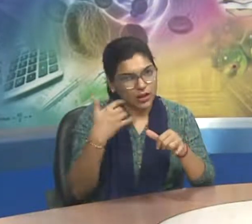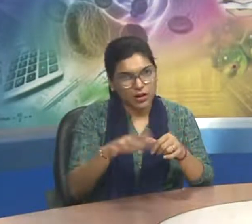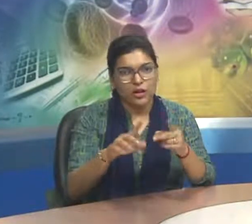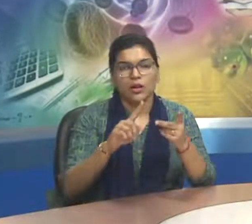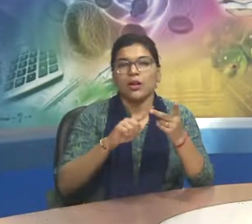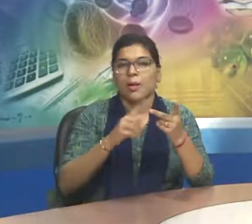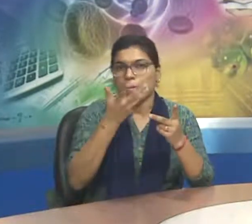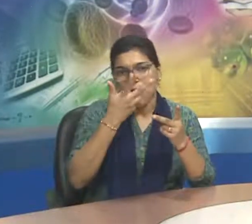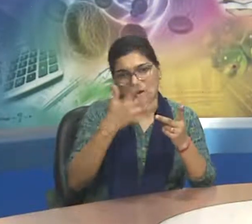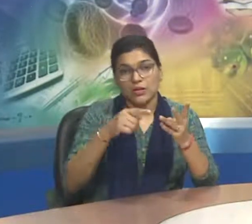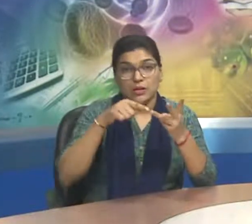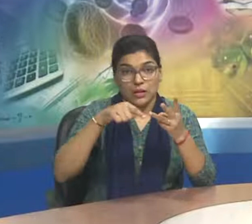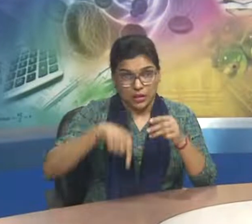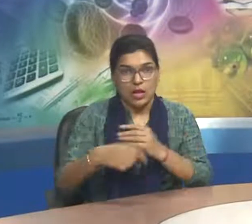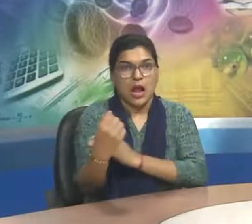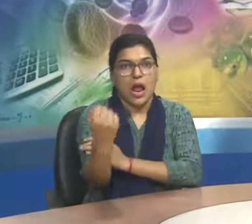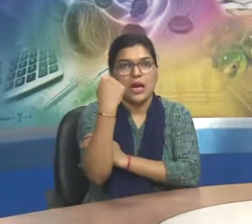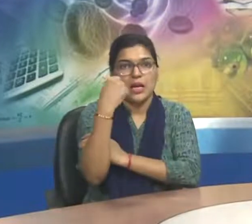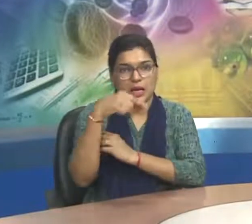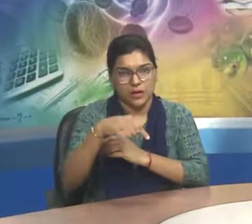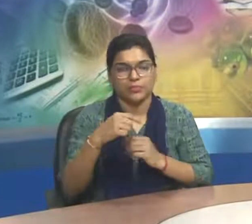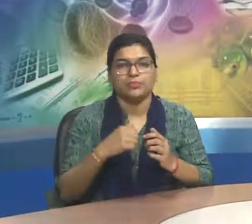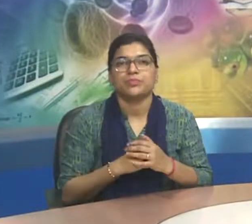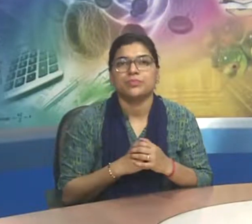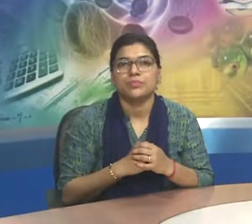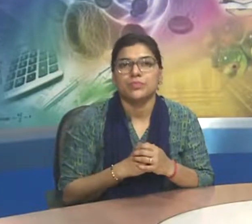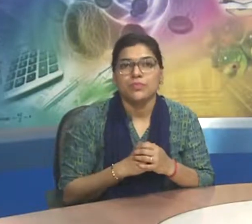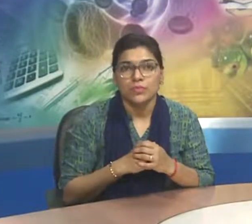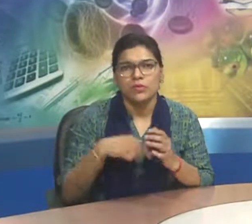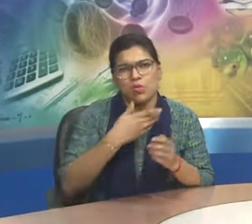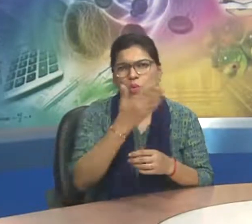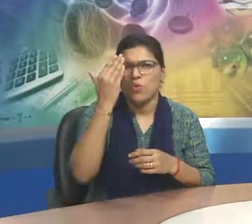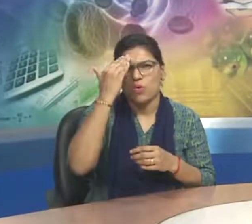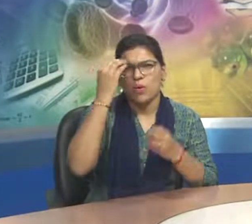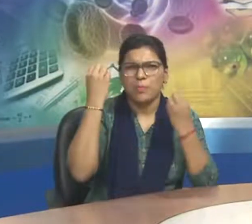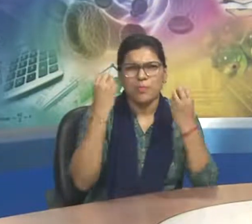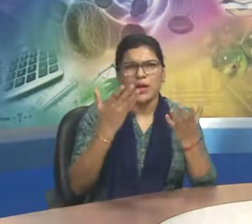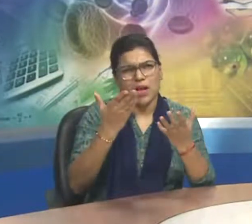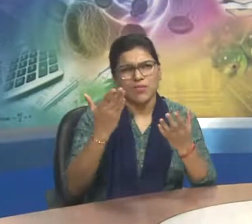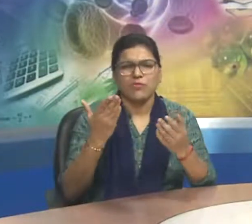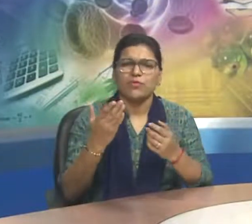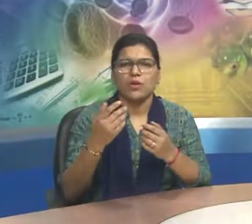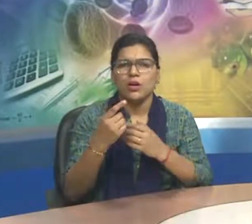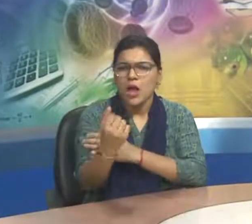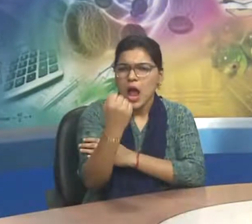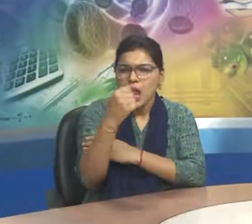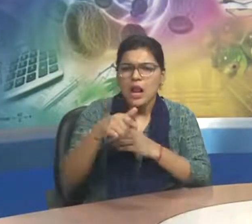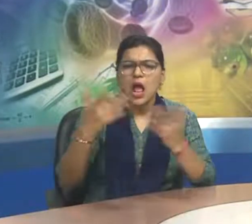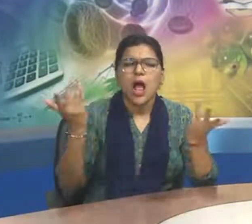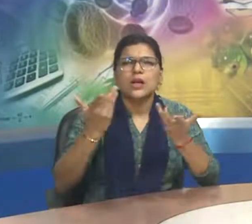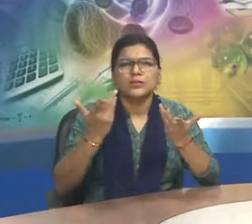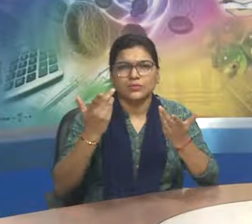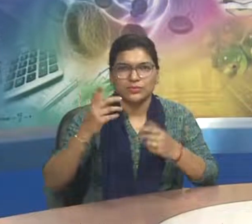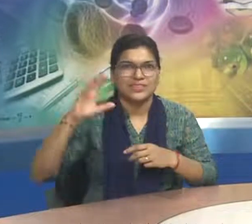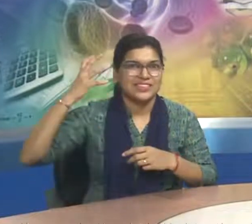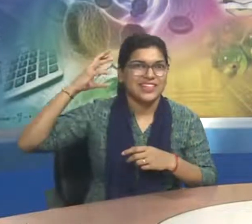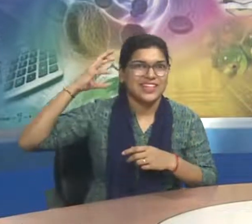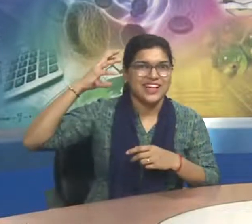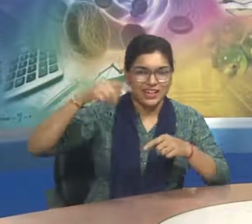As we have understood the abiotic resource, land and water, now this is the another abiotic resource, which